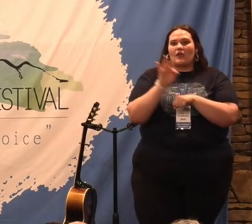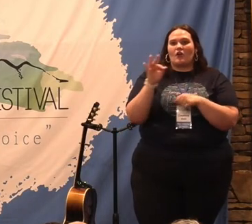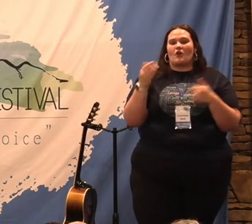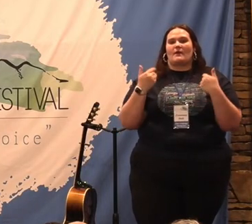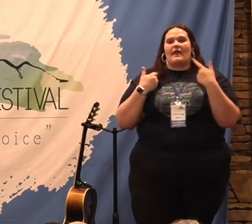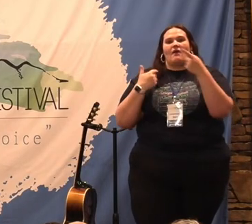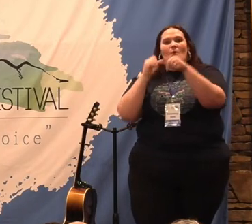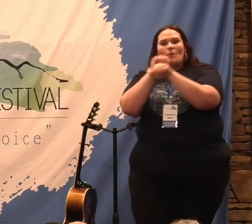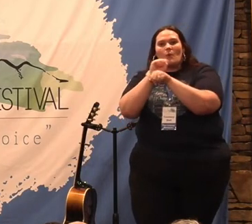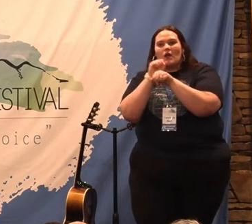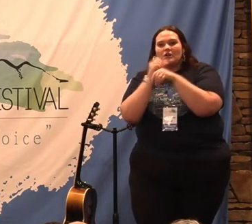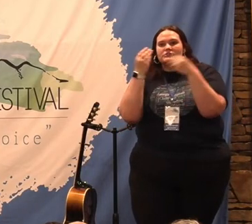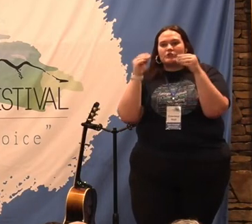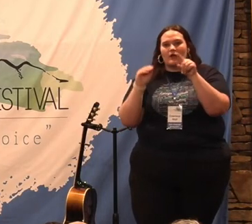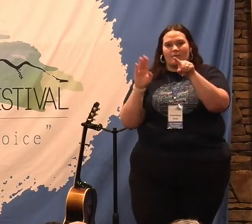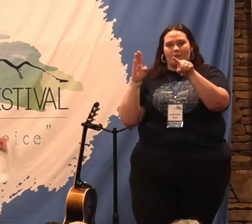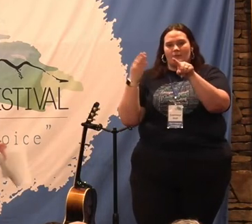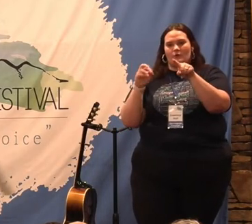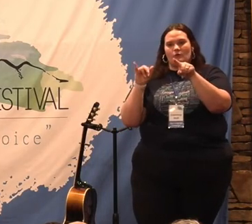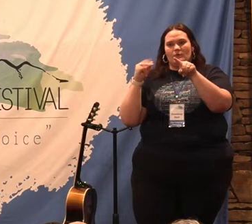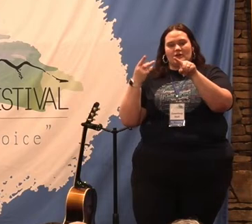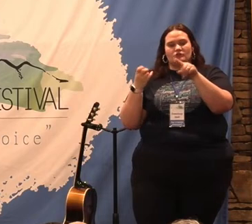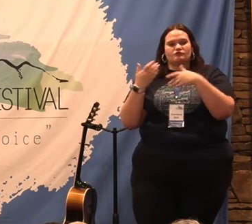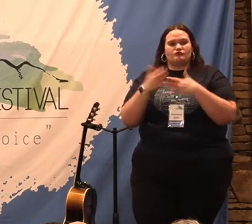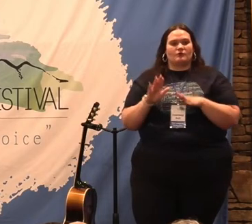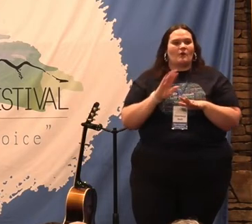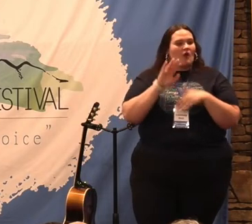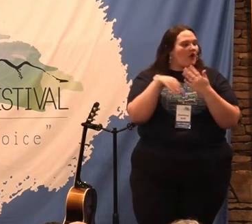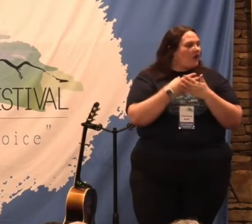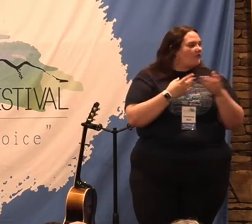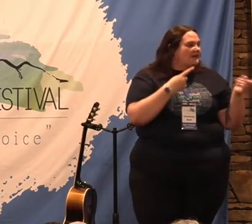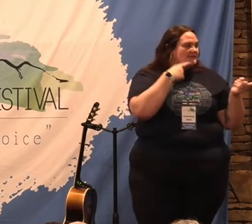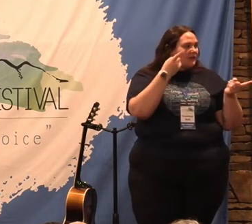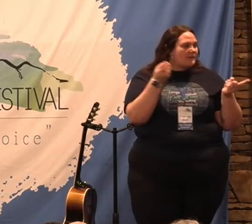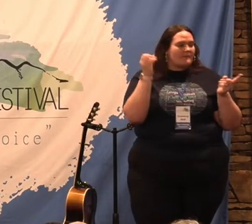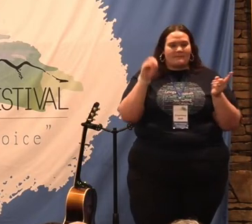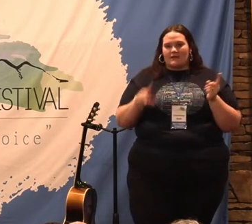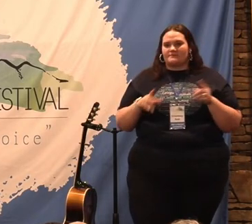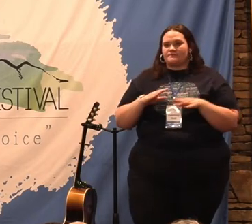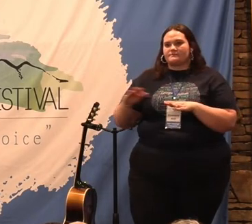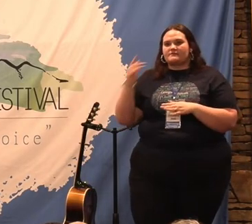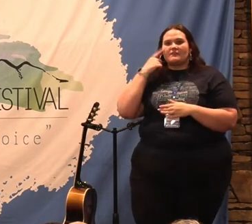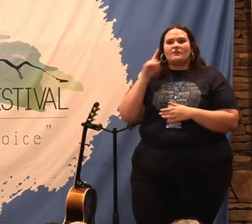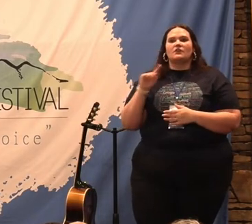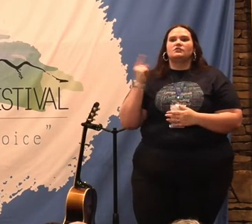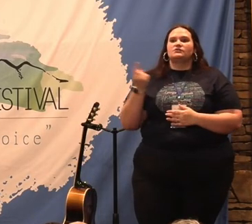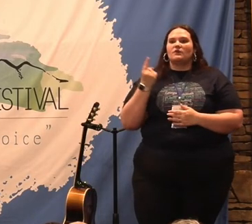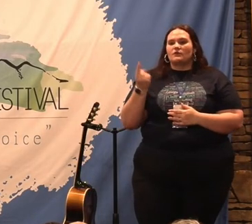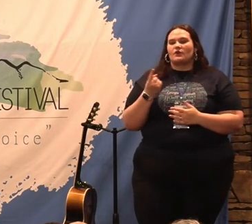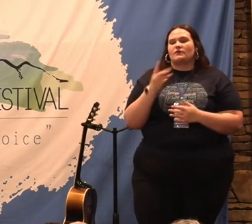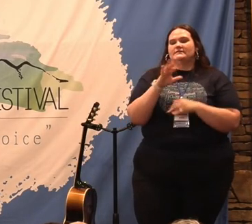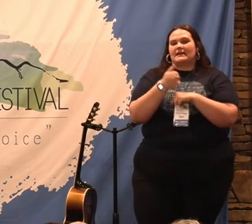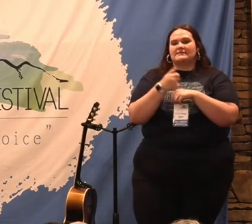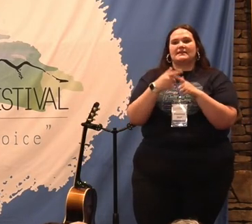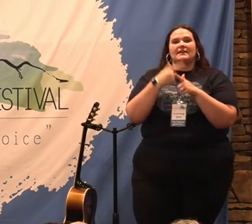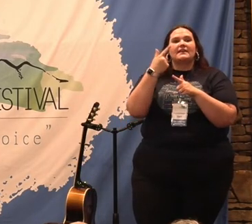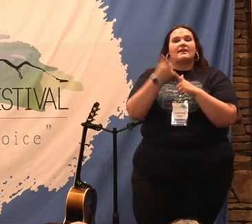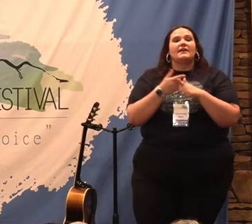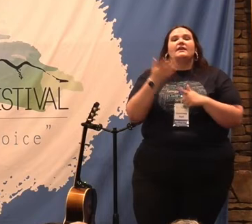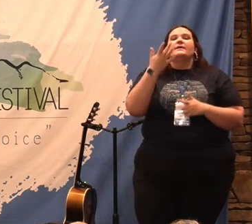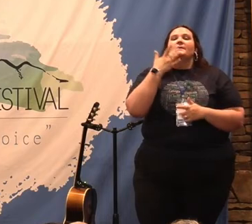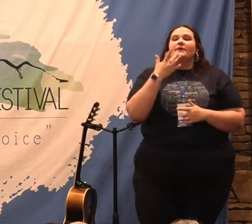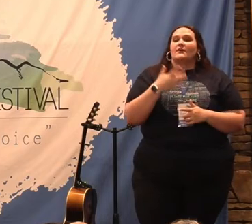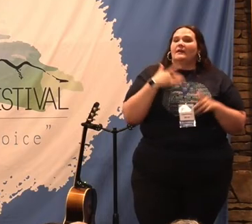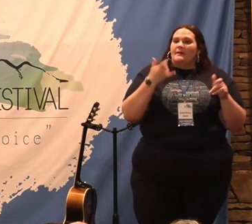in the Blue Ridge Room right through there. All our tellers will be back up here on the stage for their solo sets, and then the birthday